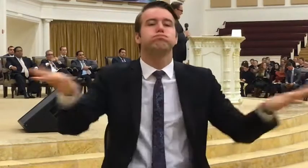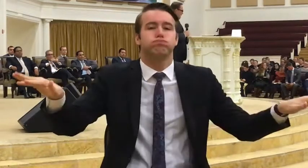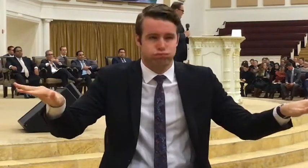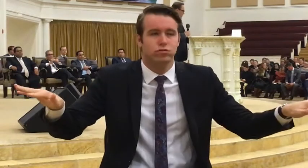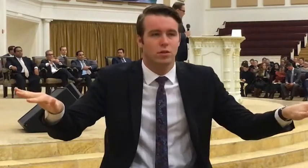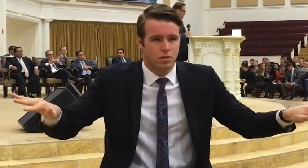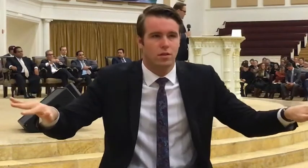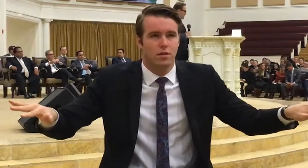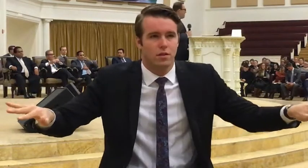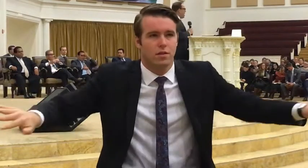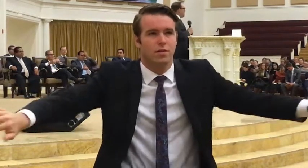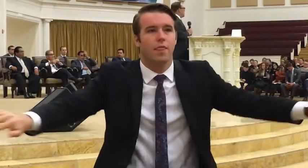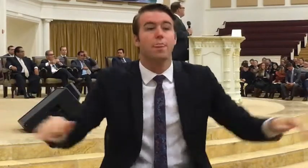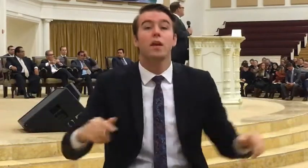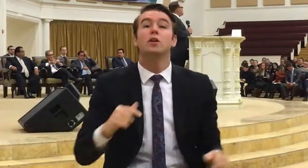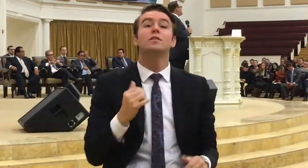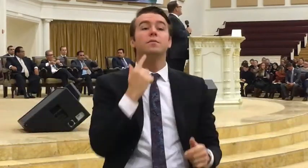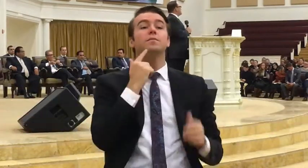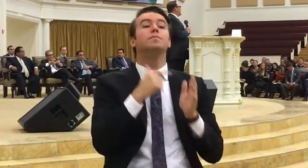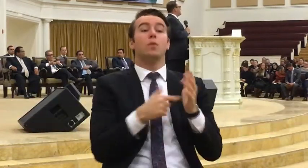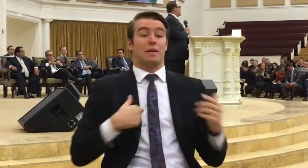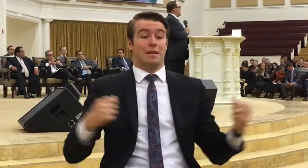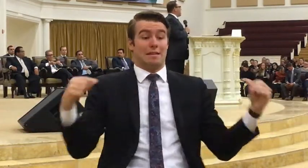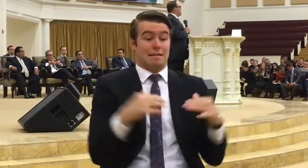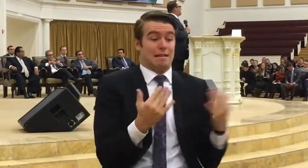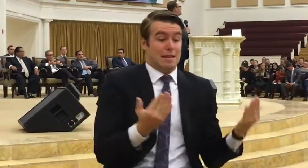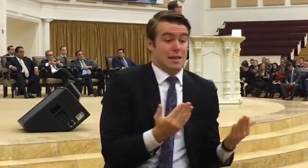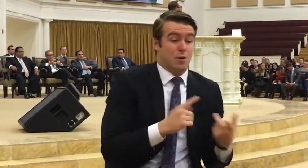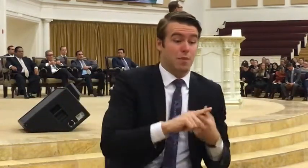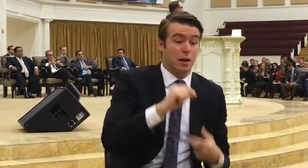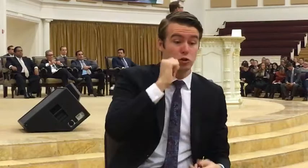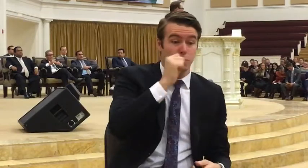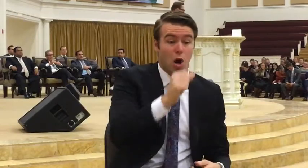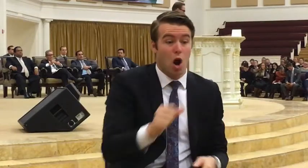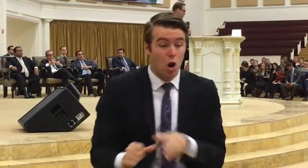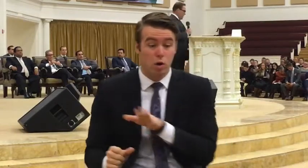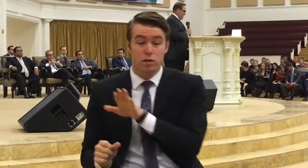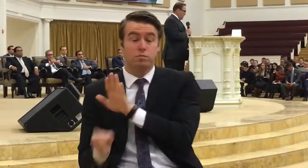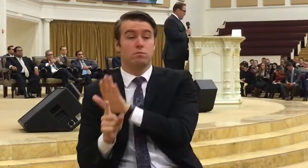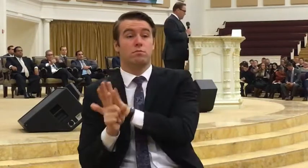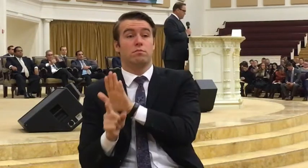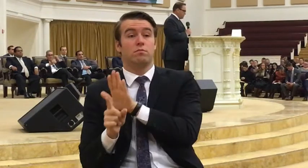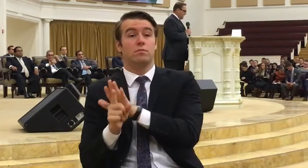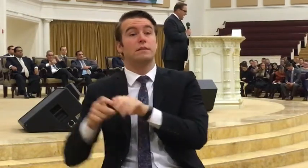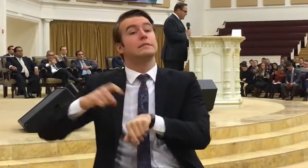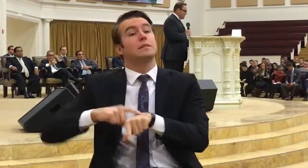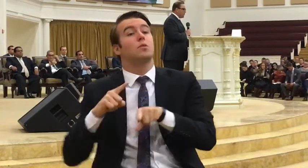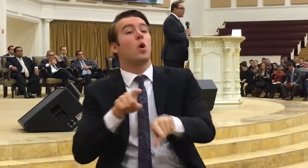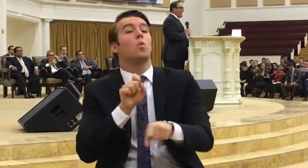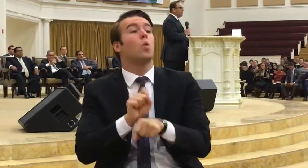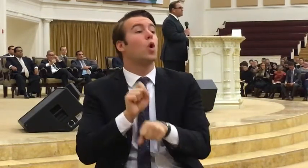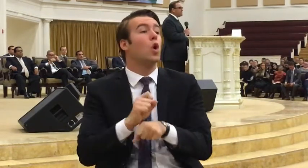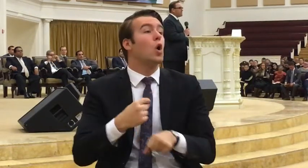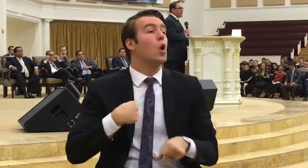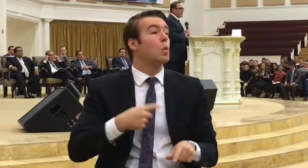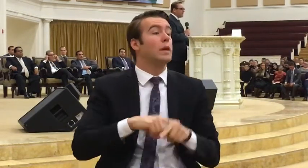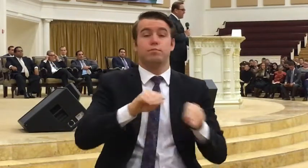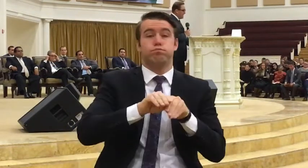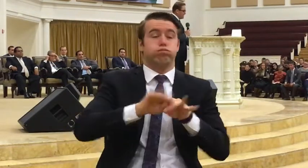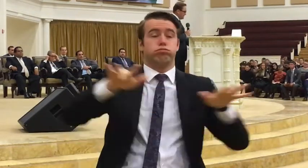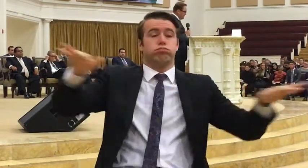We are tomorrow, when the alarm goes off, we are scattered throughout